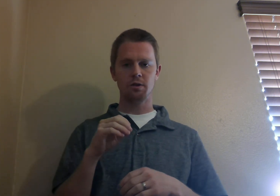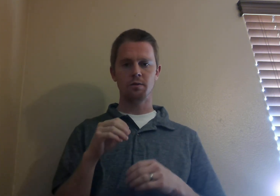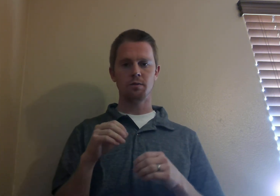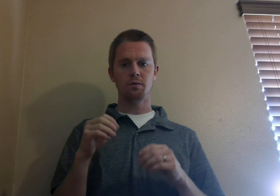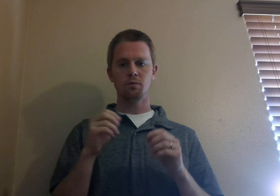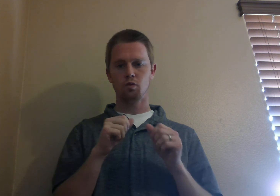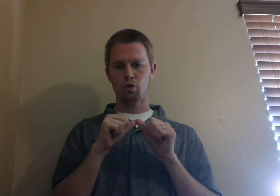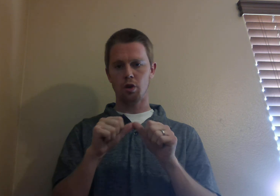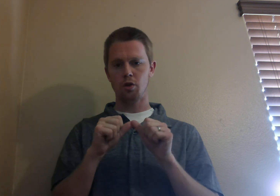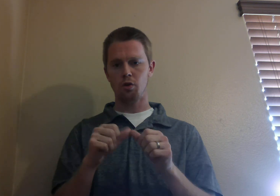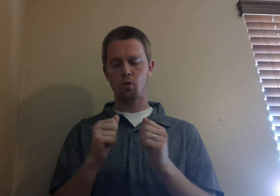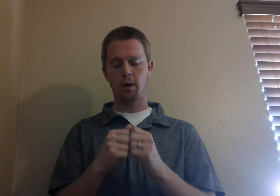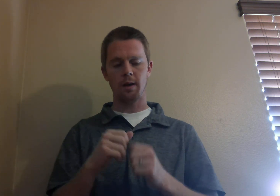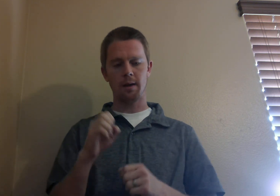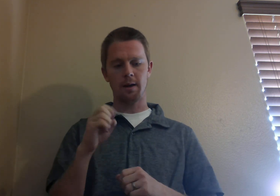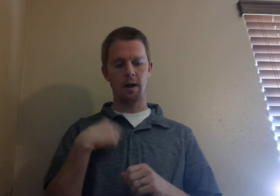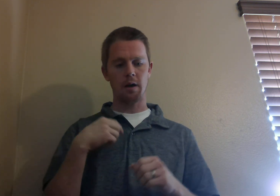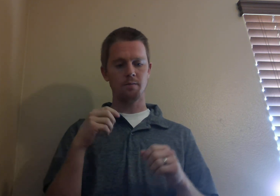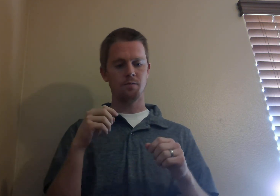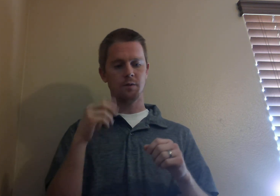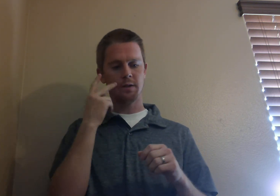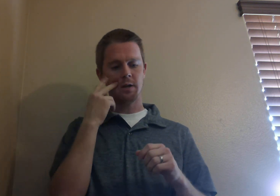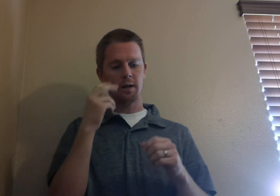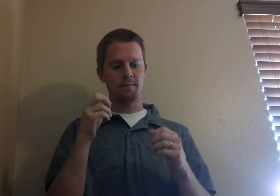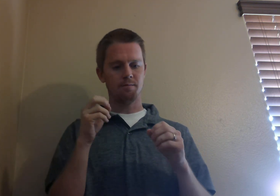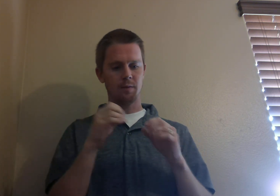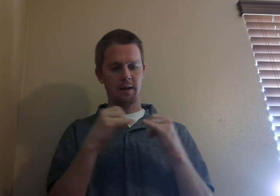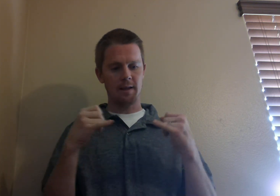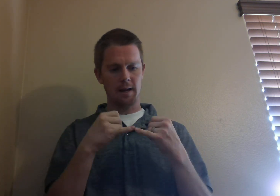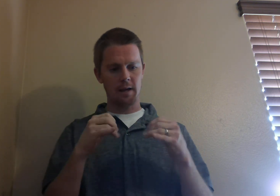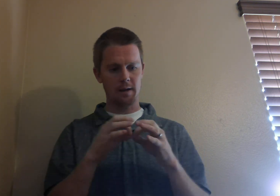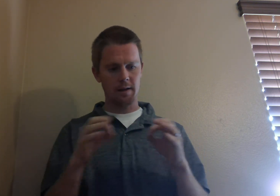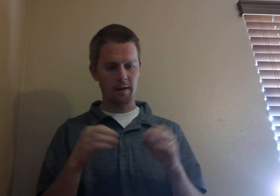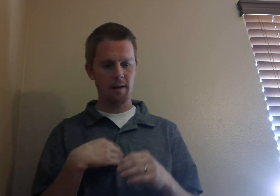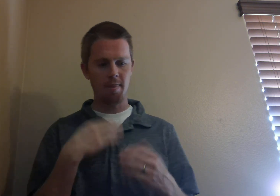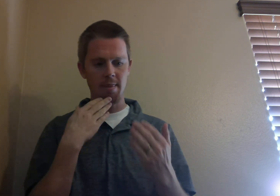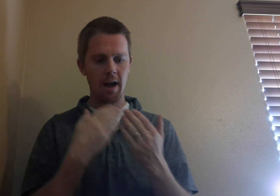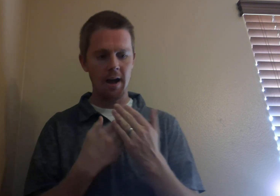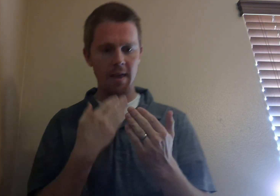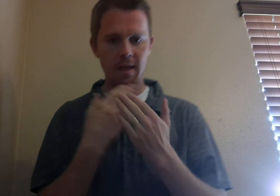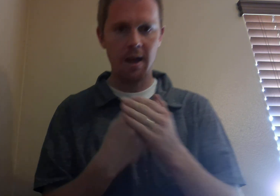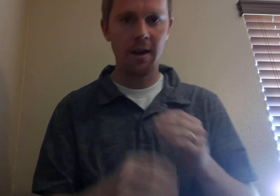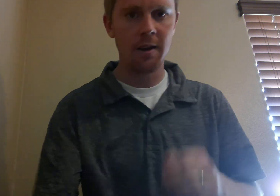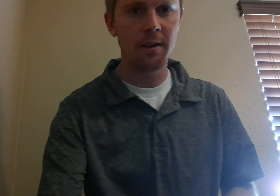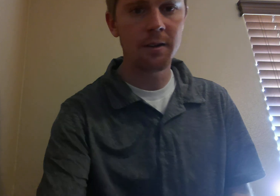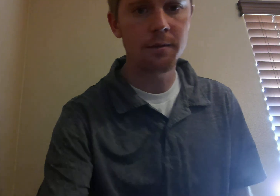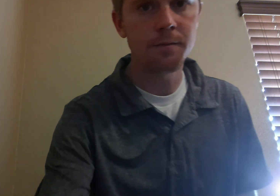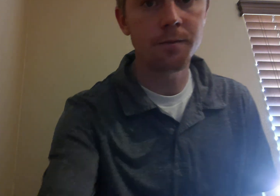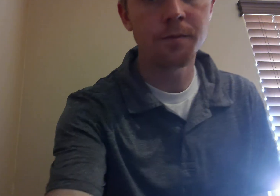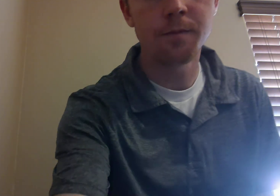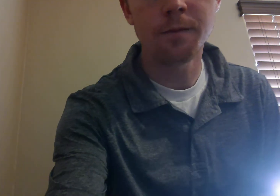sponsor, Audible. I'll leave a link somewhere and you can check it out. Thanks. Bye. How do you change your voice?